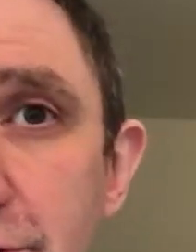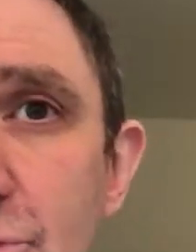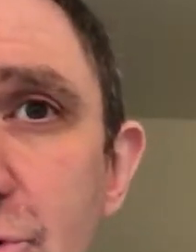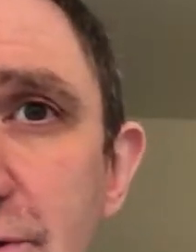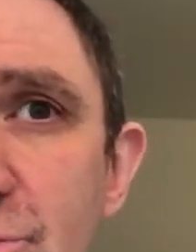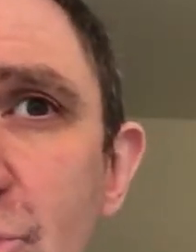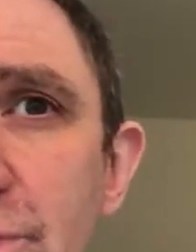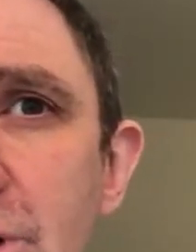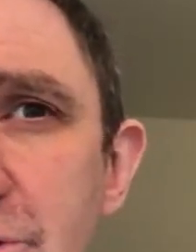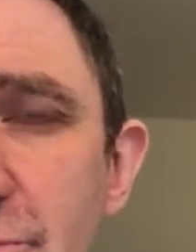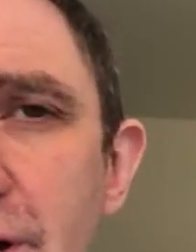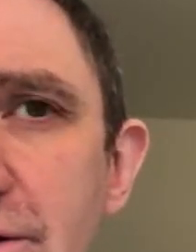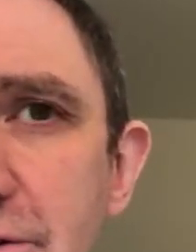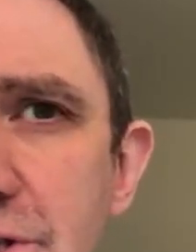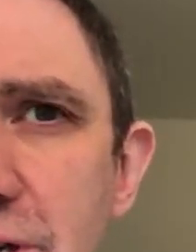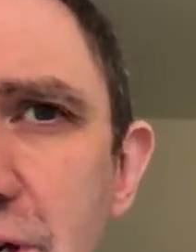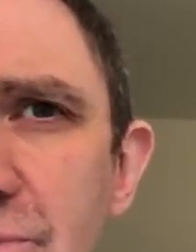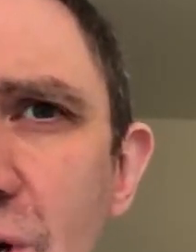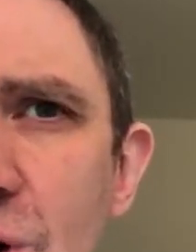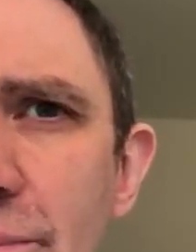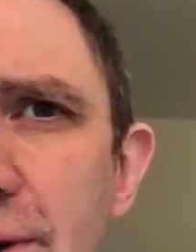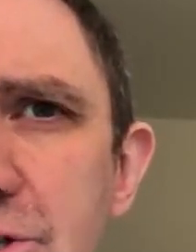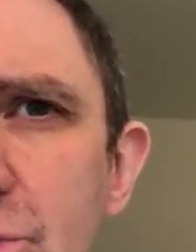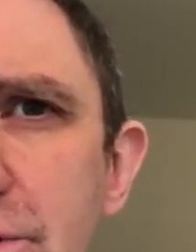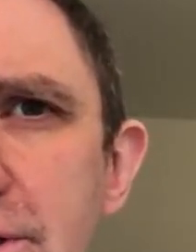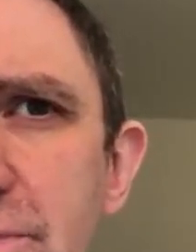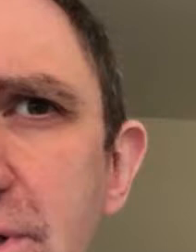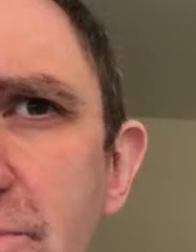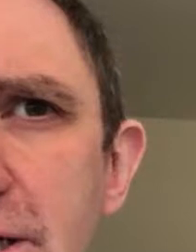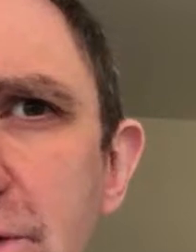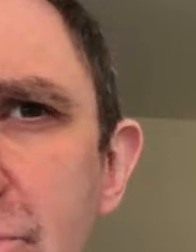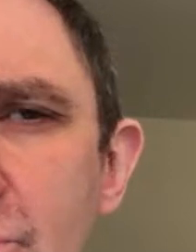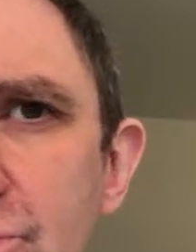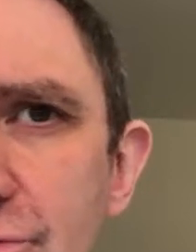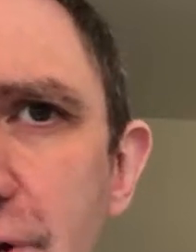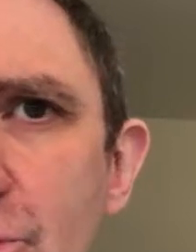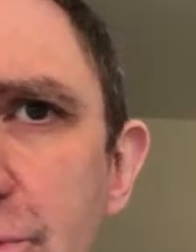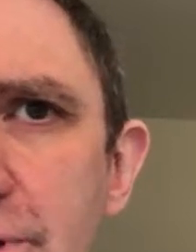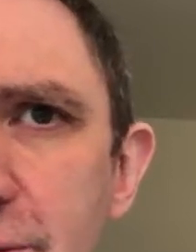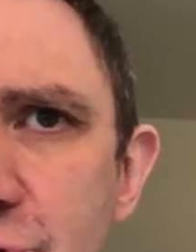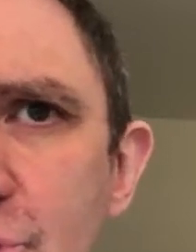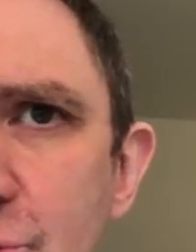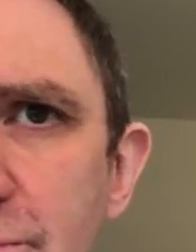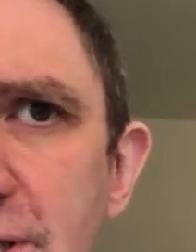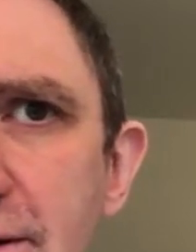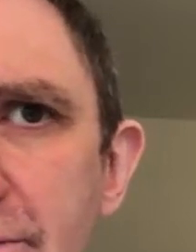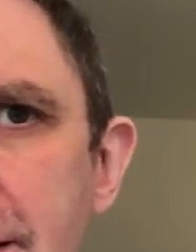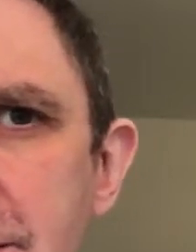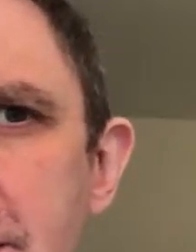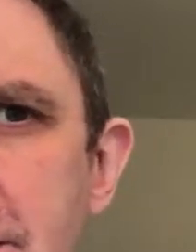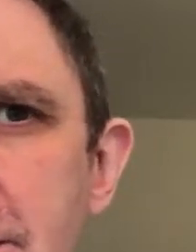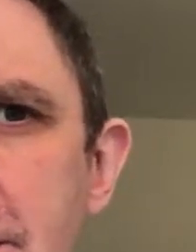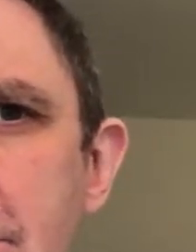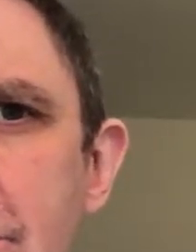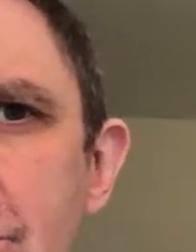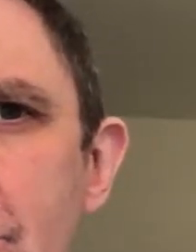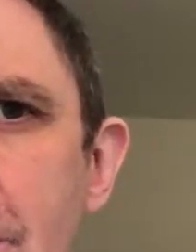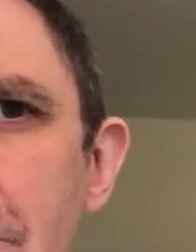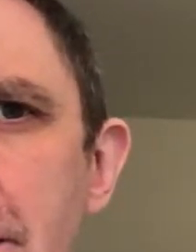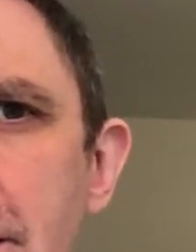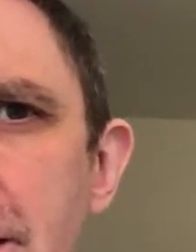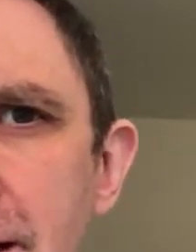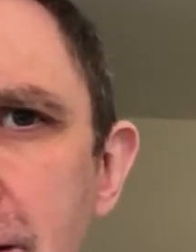you've talked about support being offered to parents. What measures would need to be in place for schools to reopen? Should we be vaccinating teachers